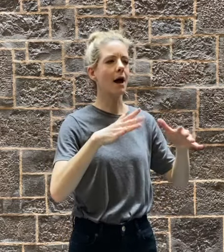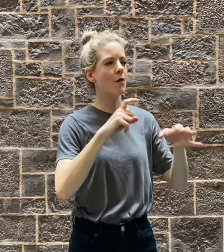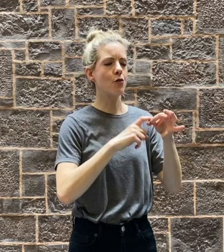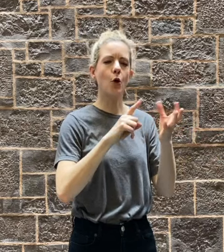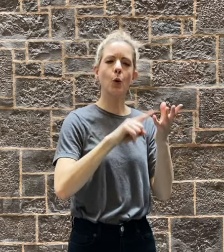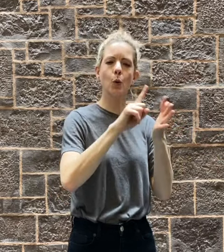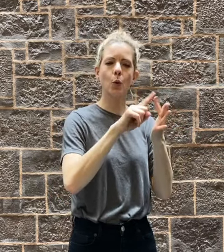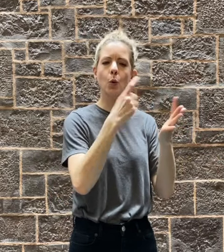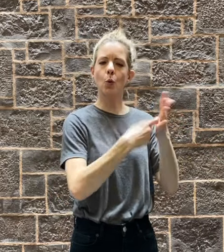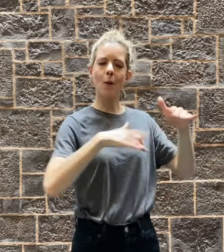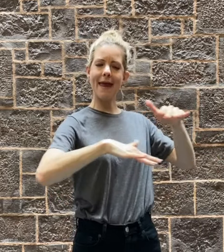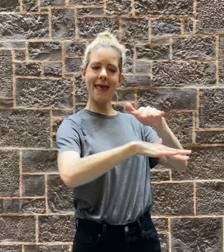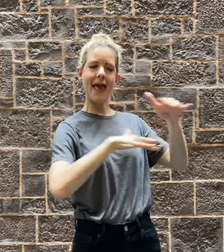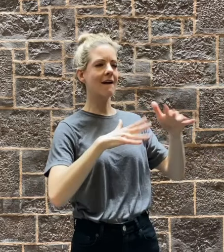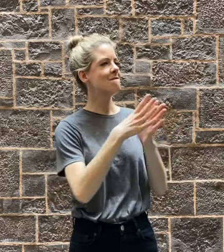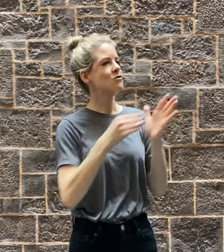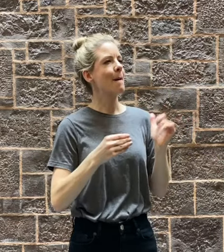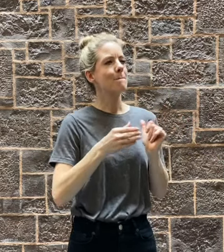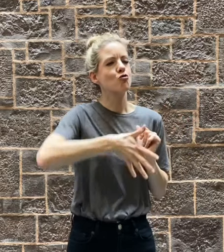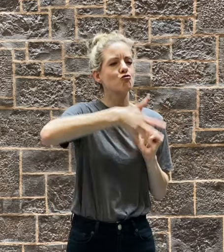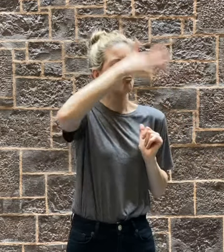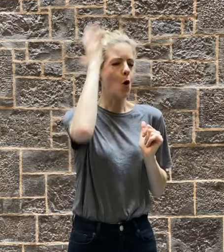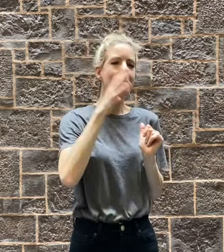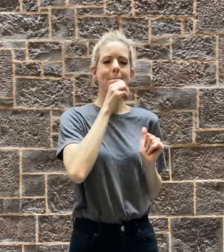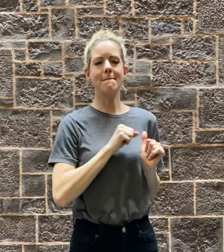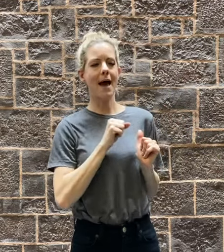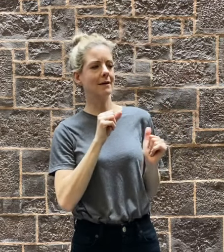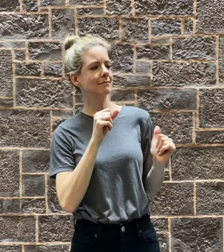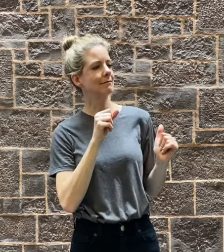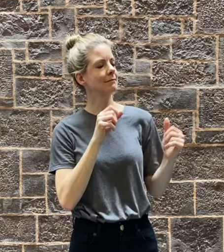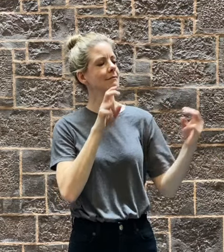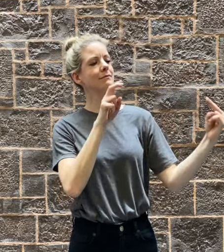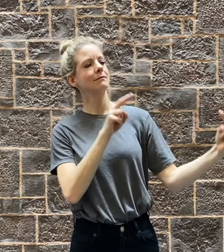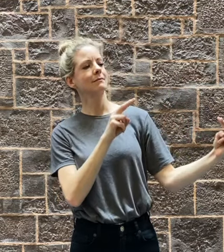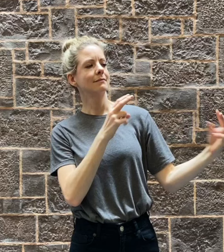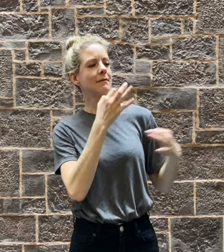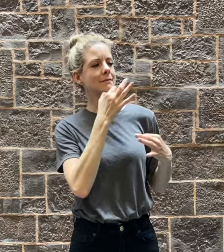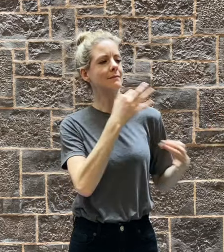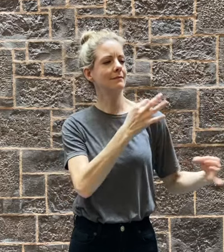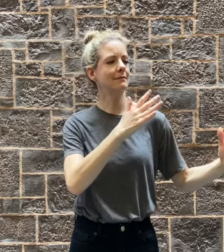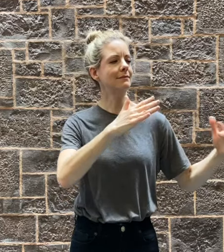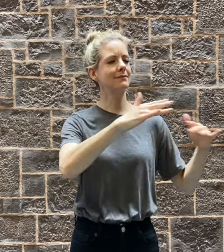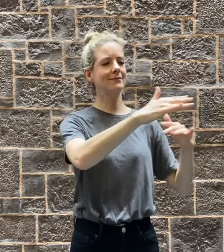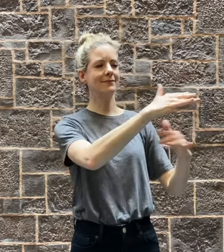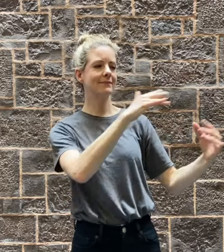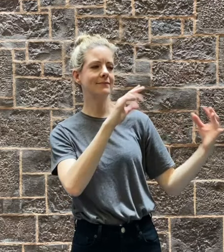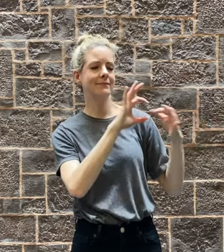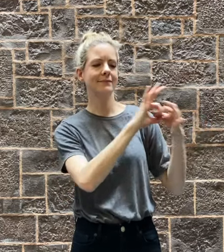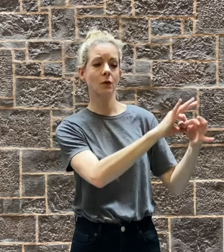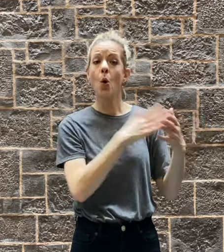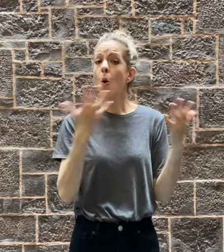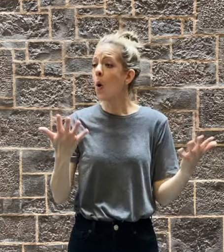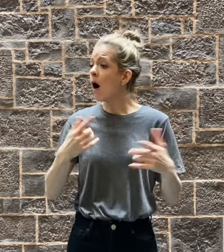of, locking eyes across the steam and things. And also he would collect sand from quite unassuming places. So not only the kind of